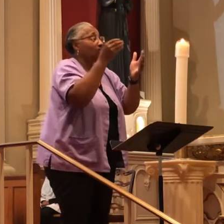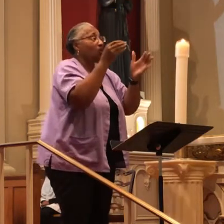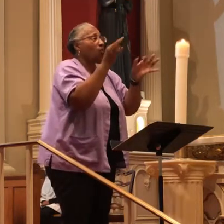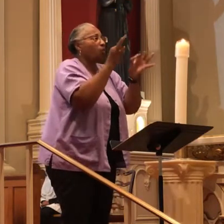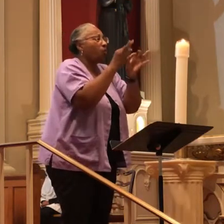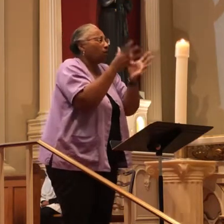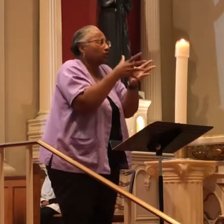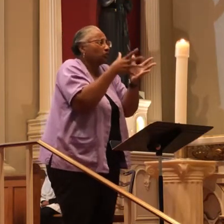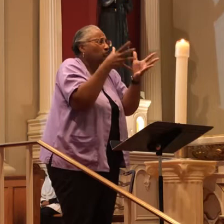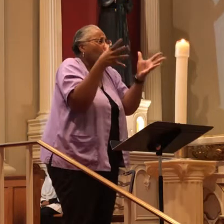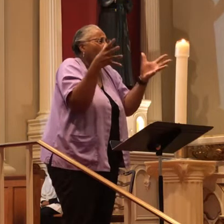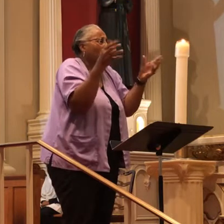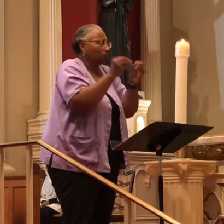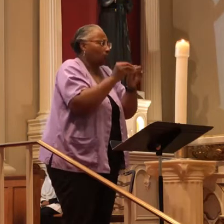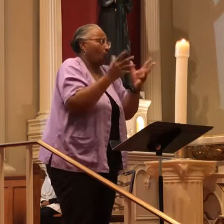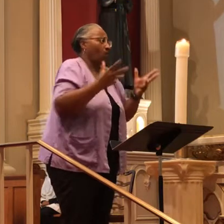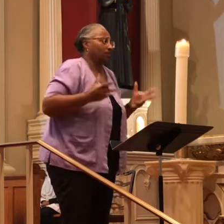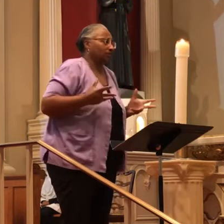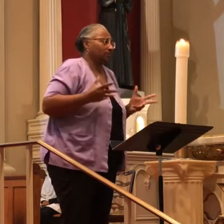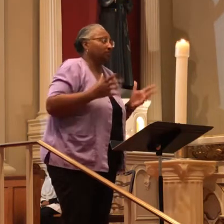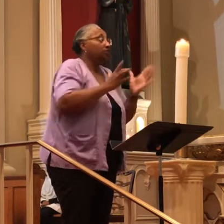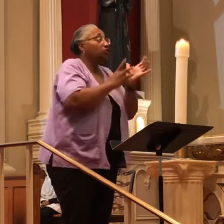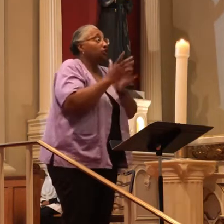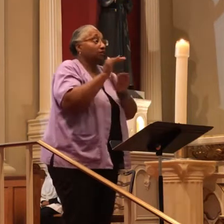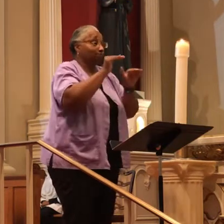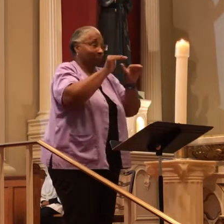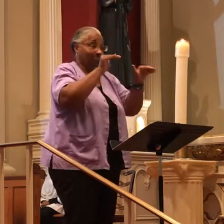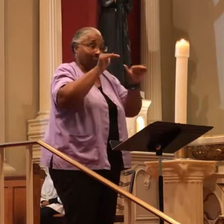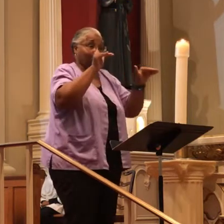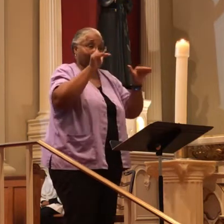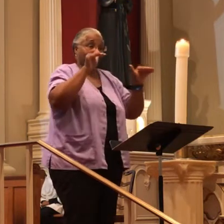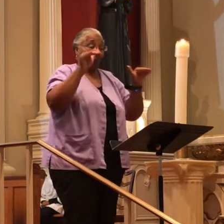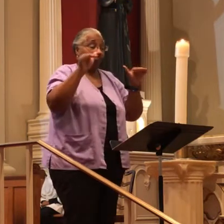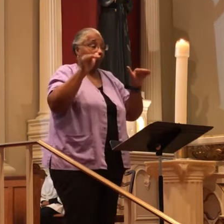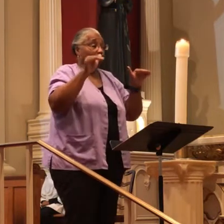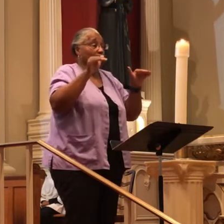And that's the point. Jesus is reminding us that the